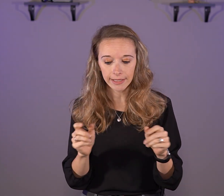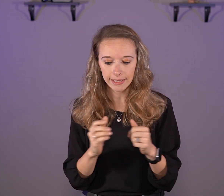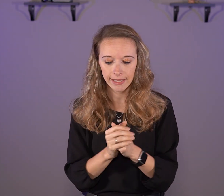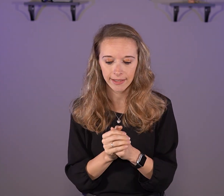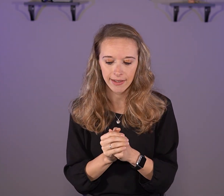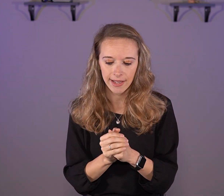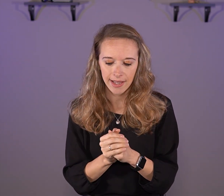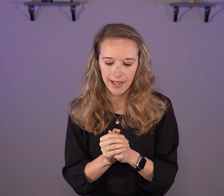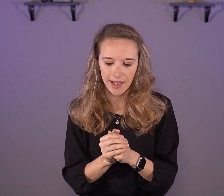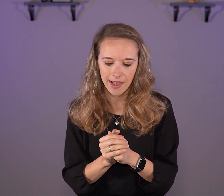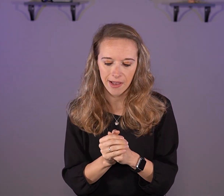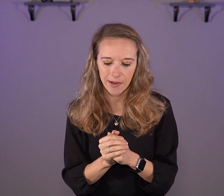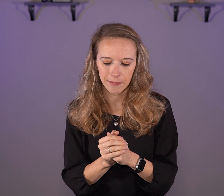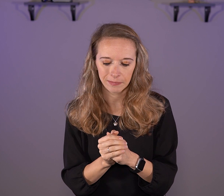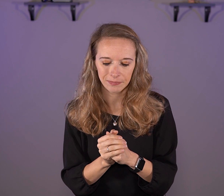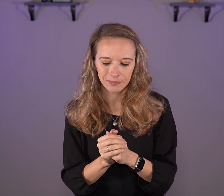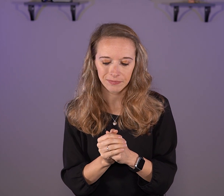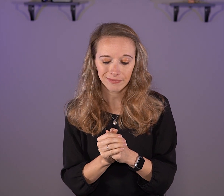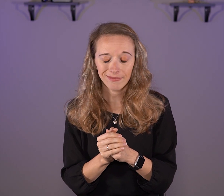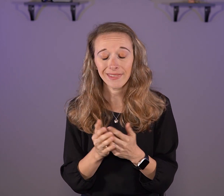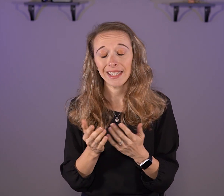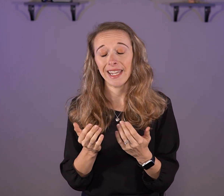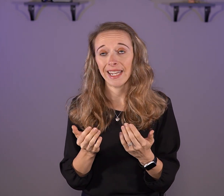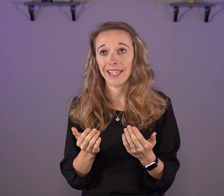different. And,